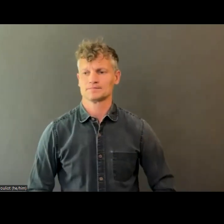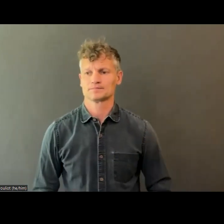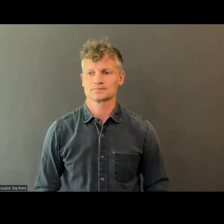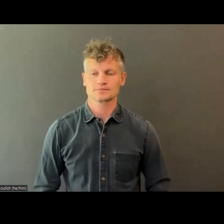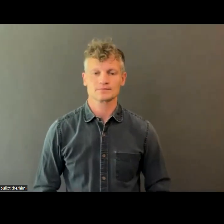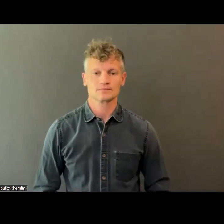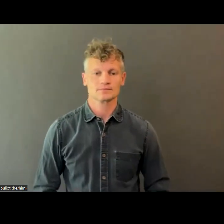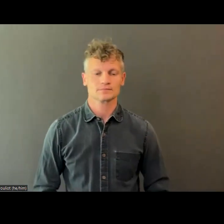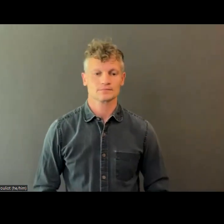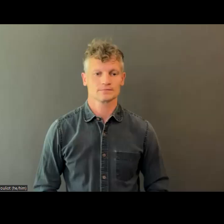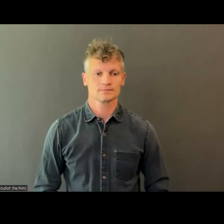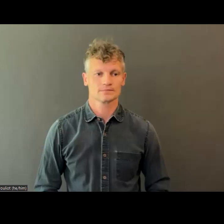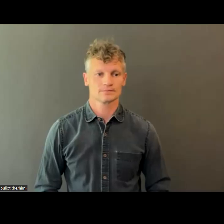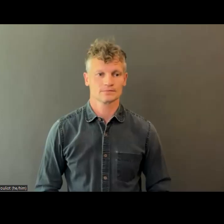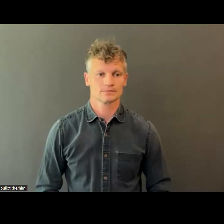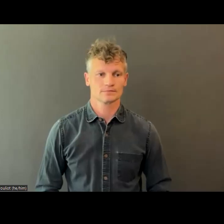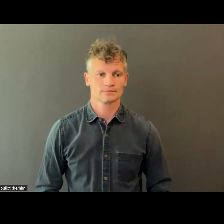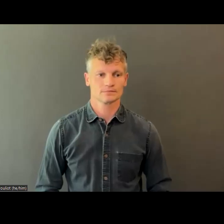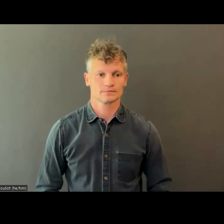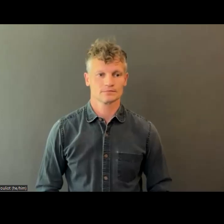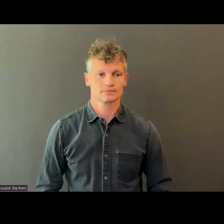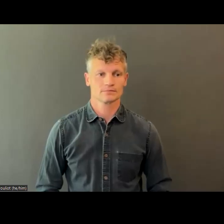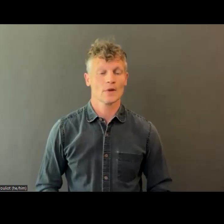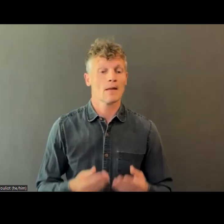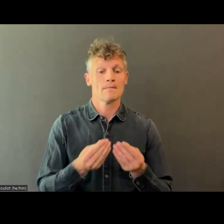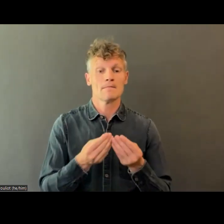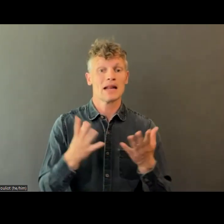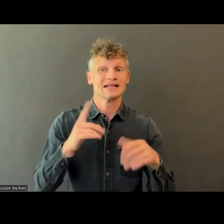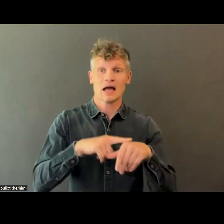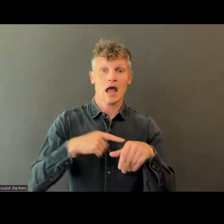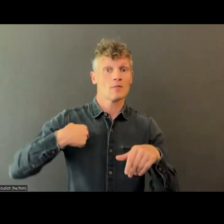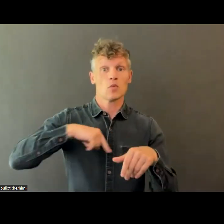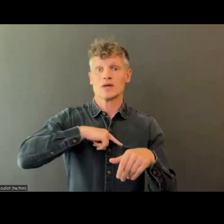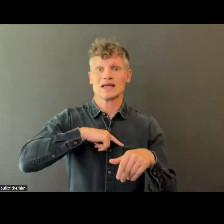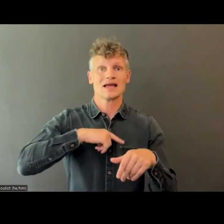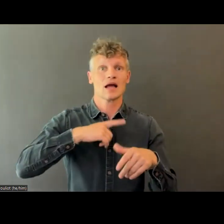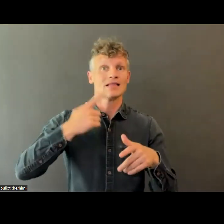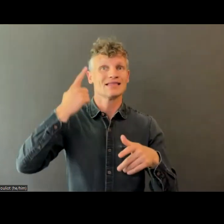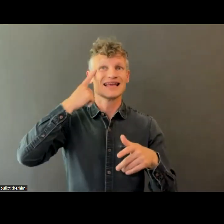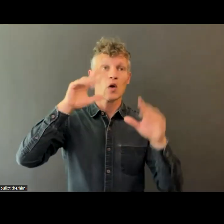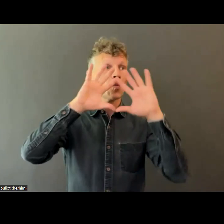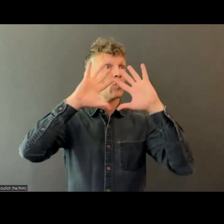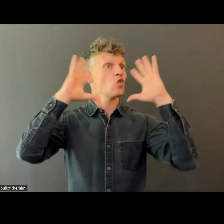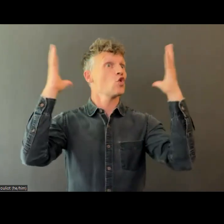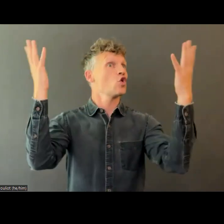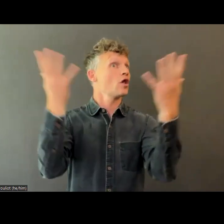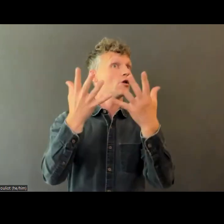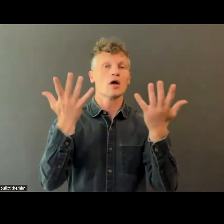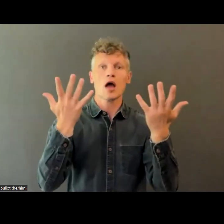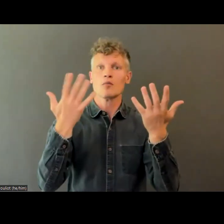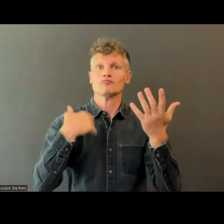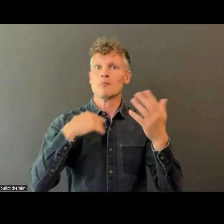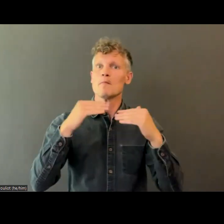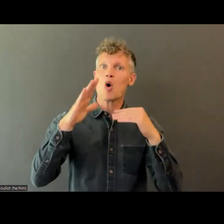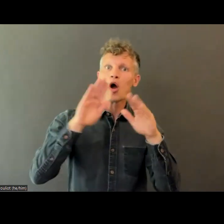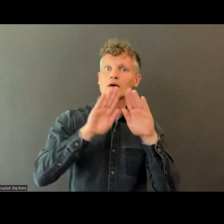we're looking for to select a third party or a vendor to work with. So that's the first part of this exercise